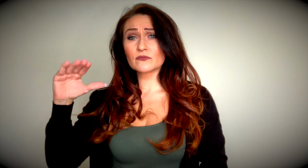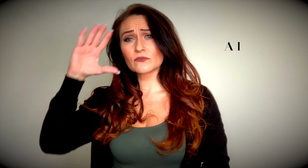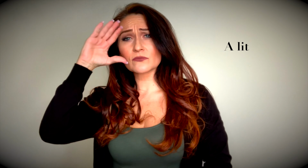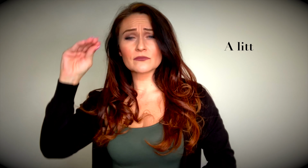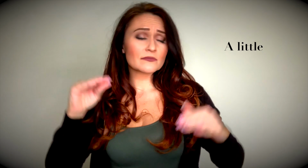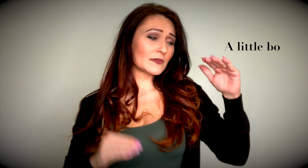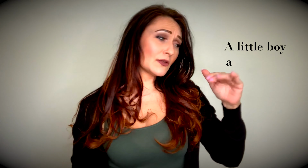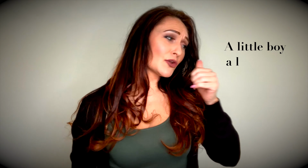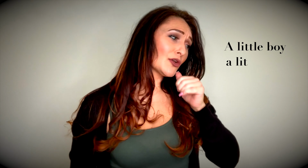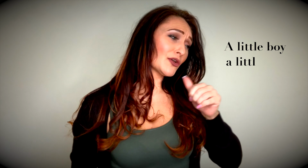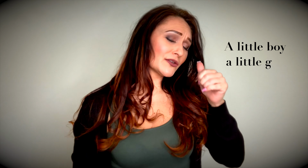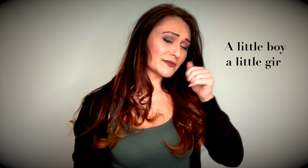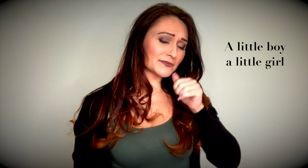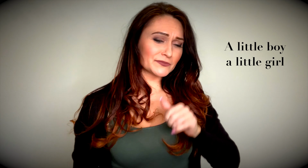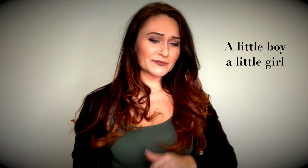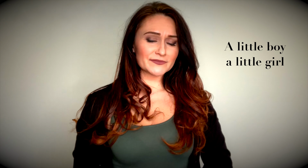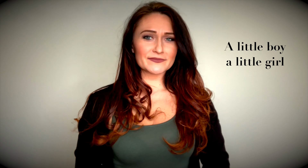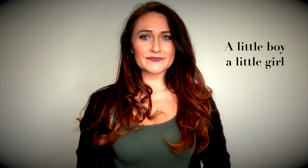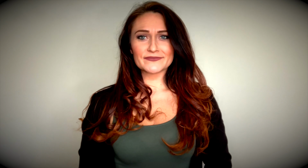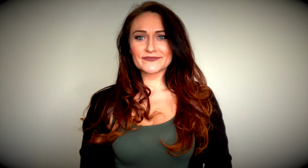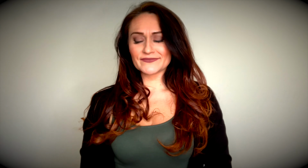A little boy, a little girl,